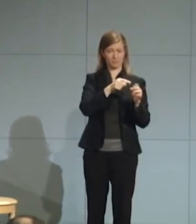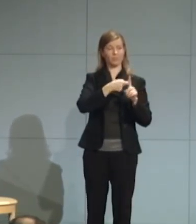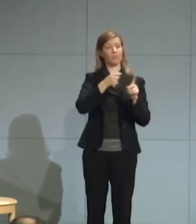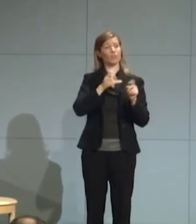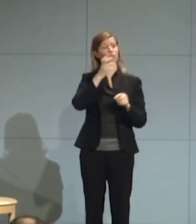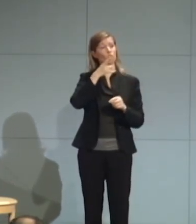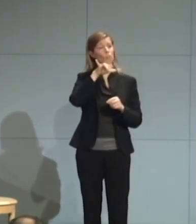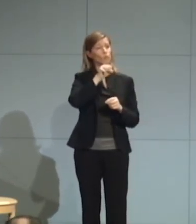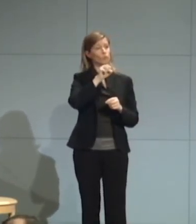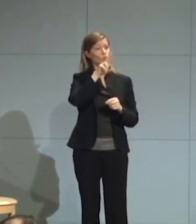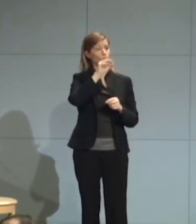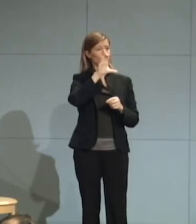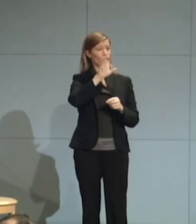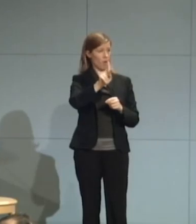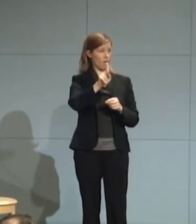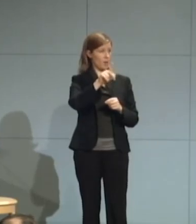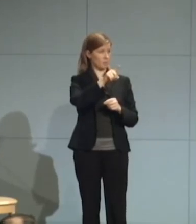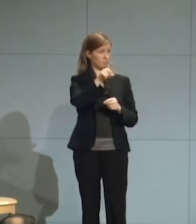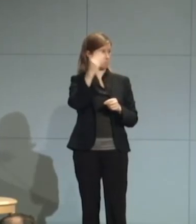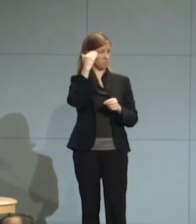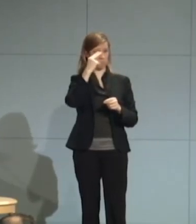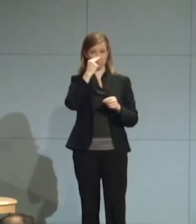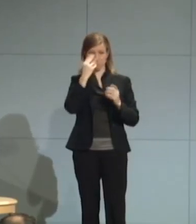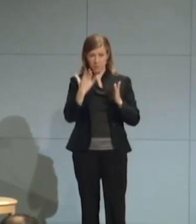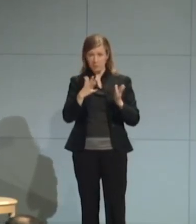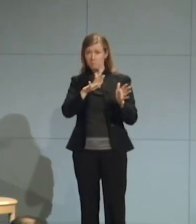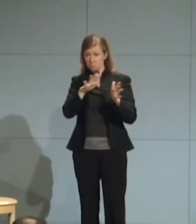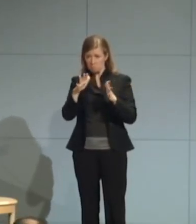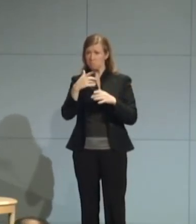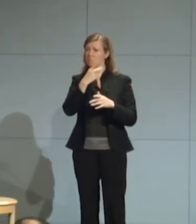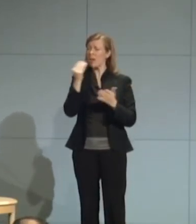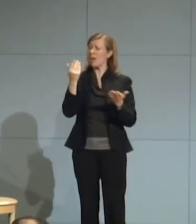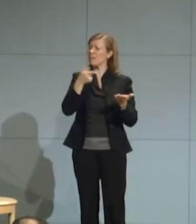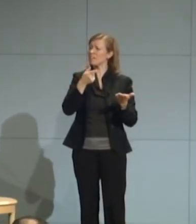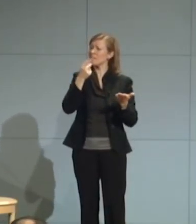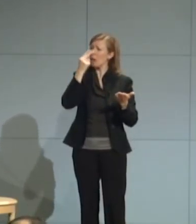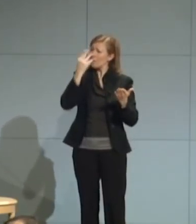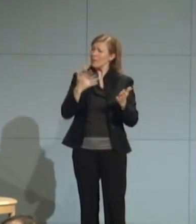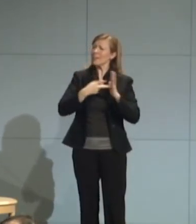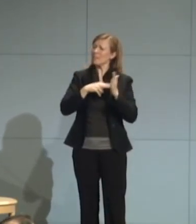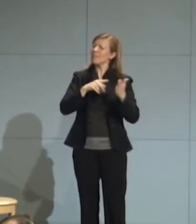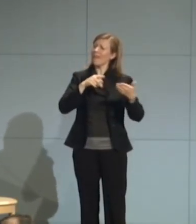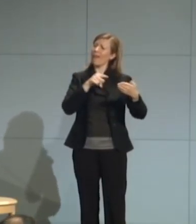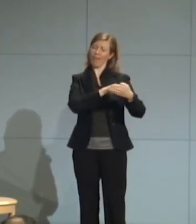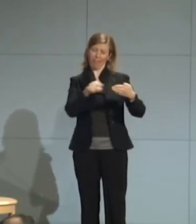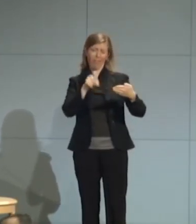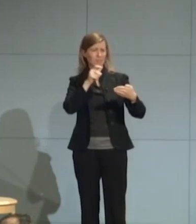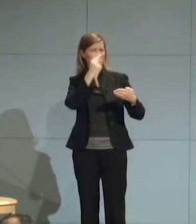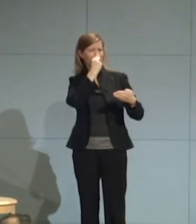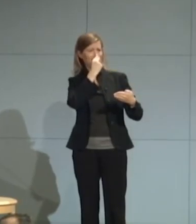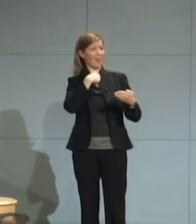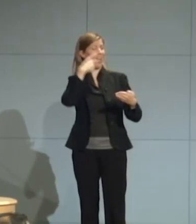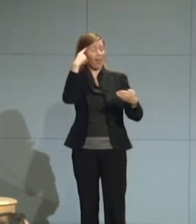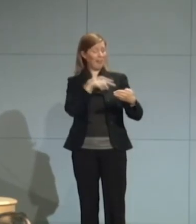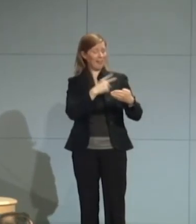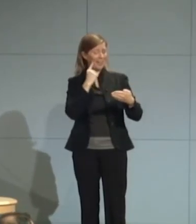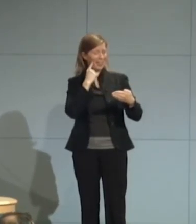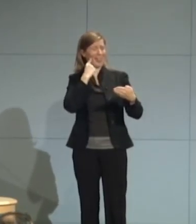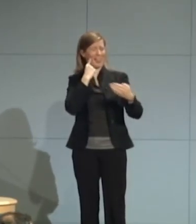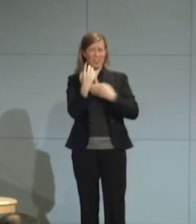which the nation can be and should be proud, that in spite of that, because addressing and thinking